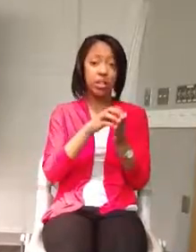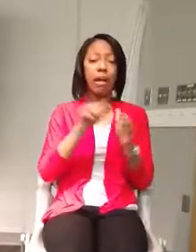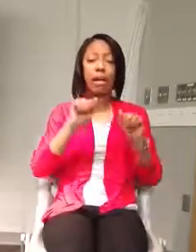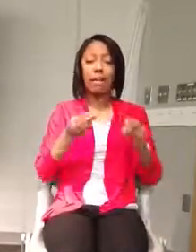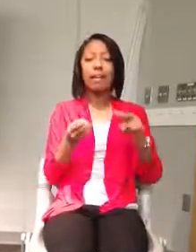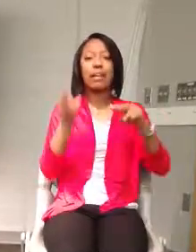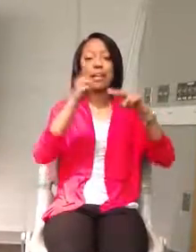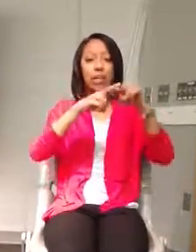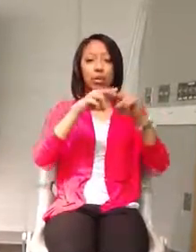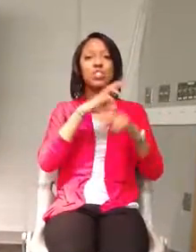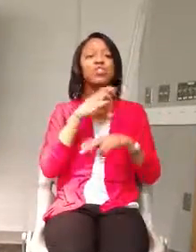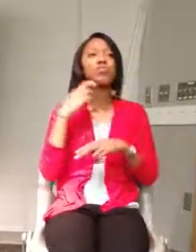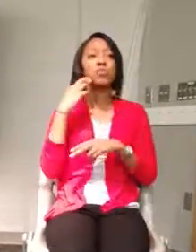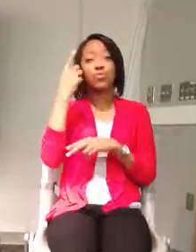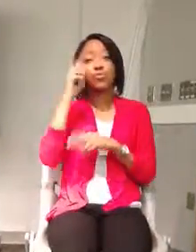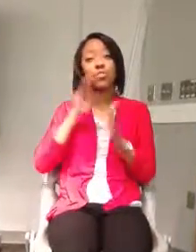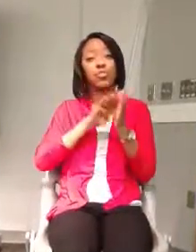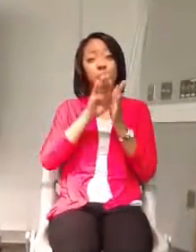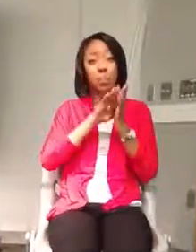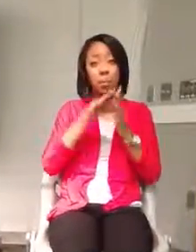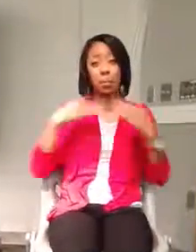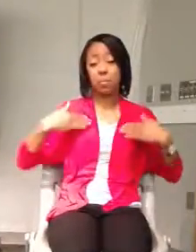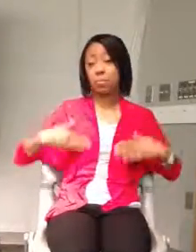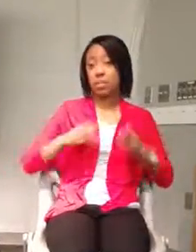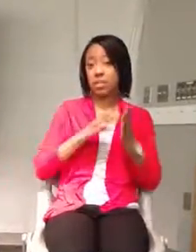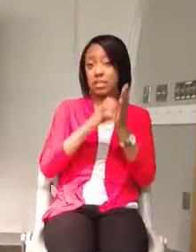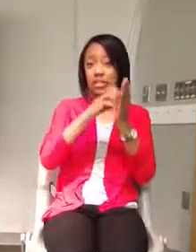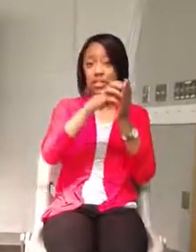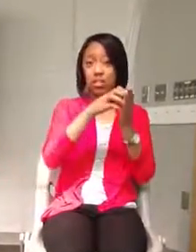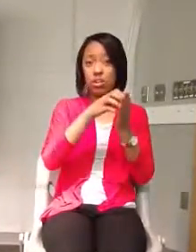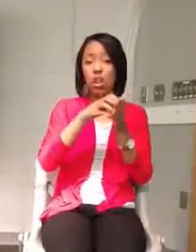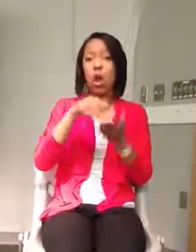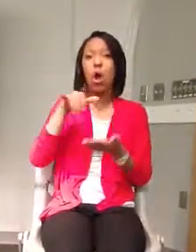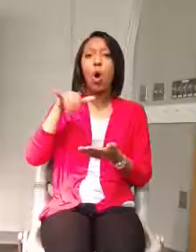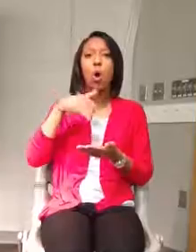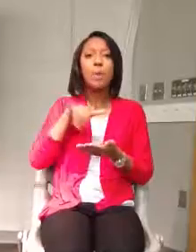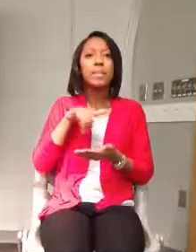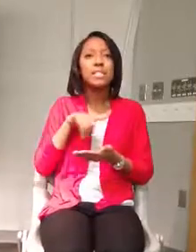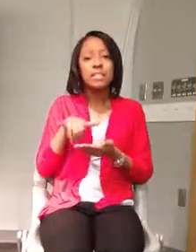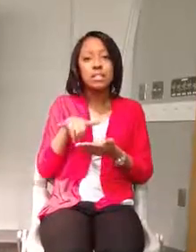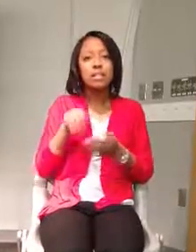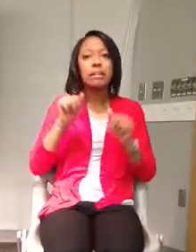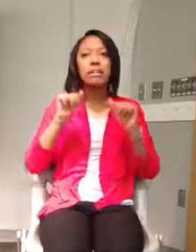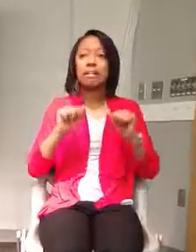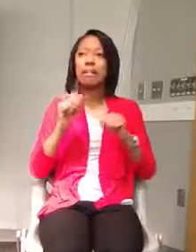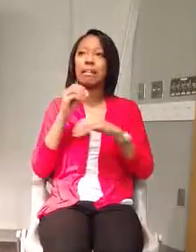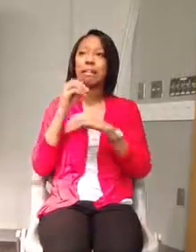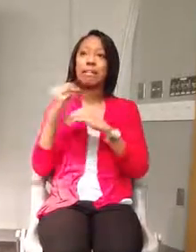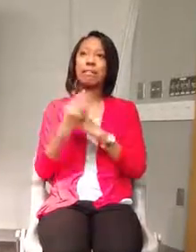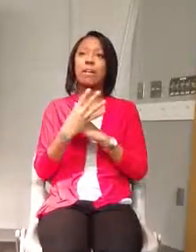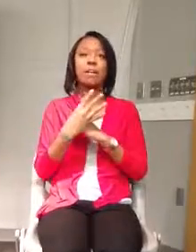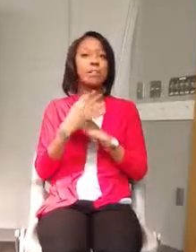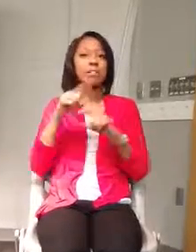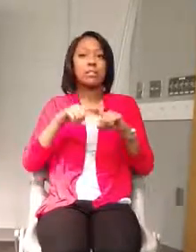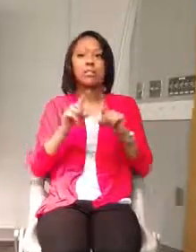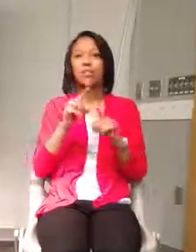cancer. Obesity also affects hormones such as insulin that